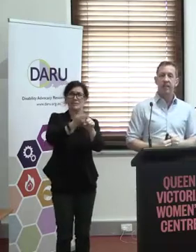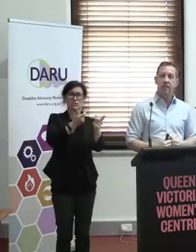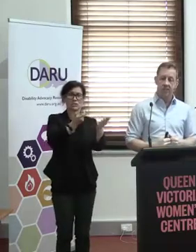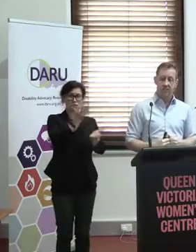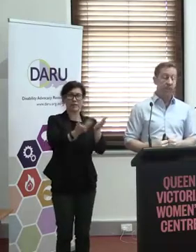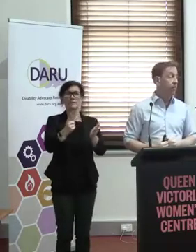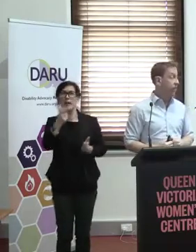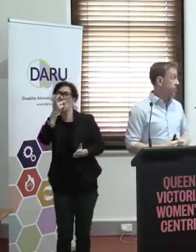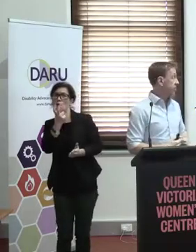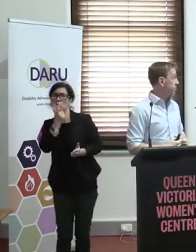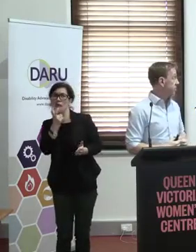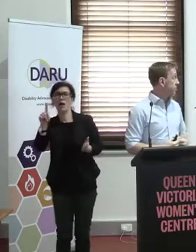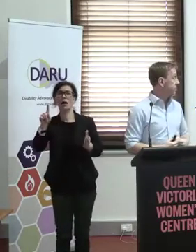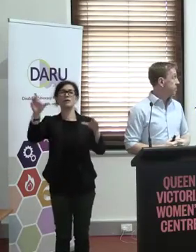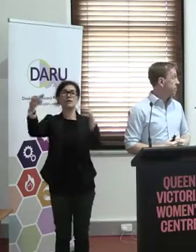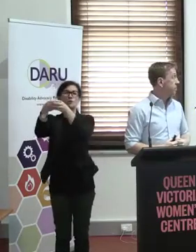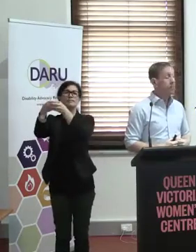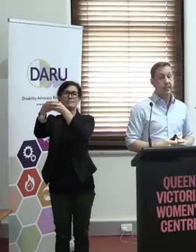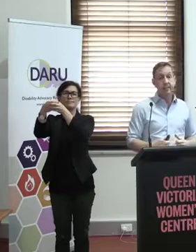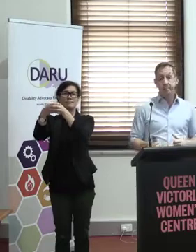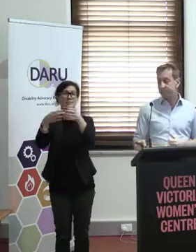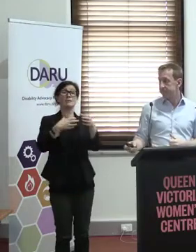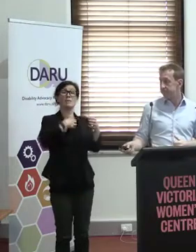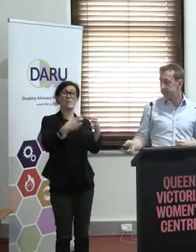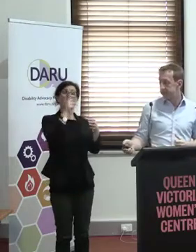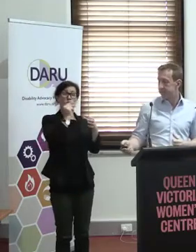see the reverse.